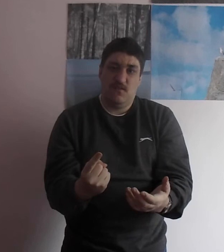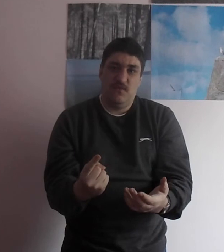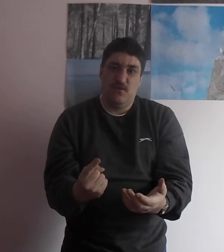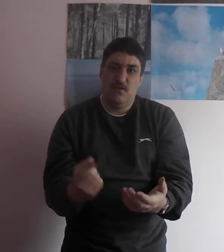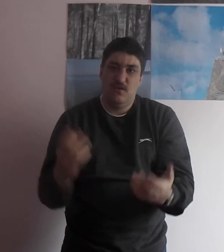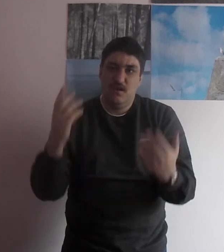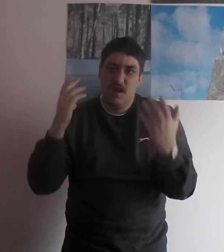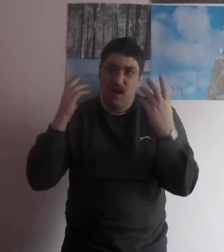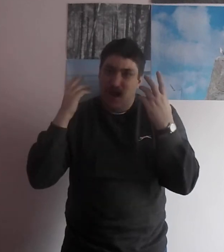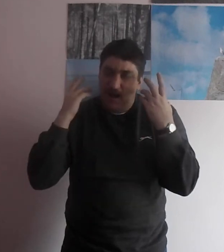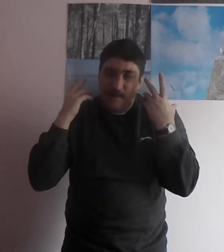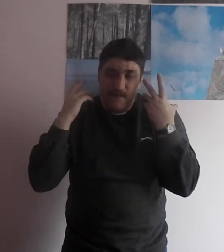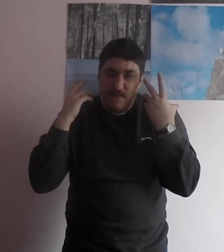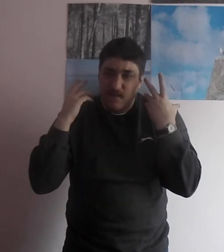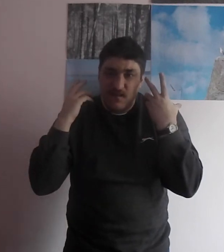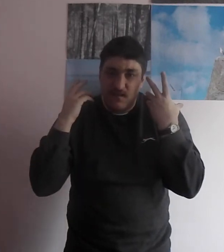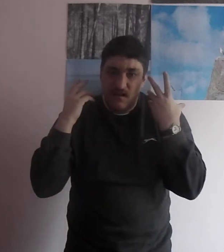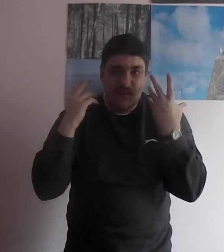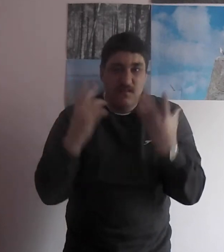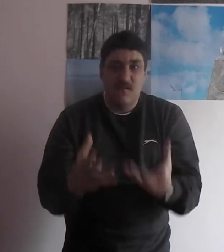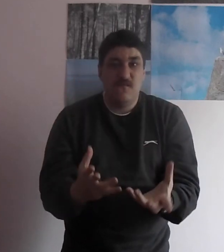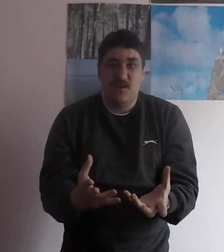for, and that involves,